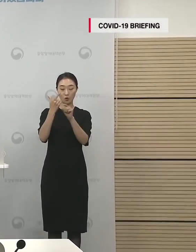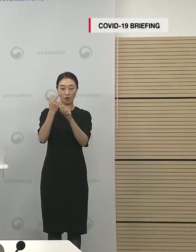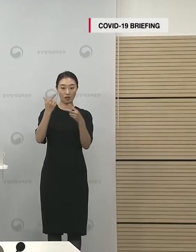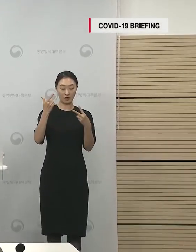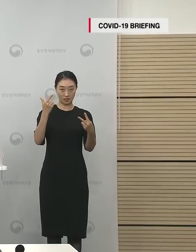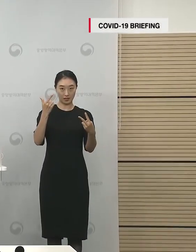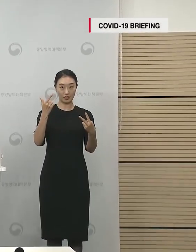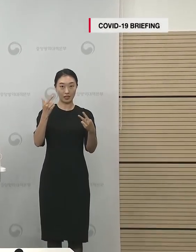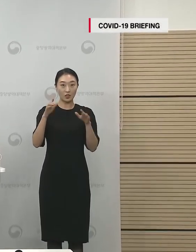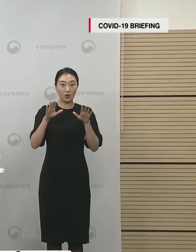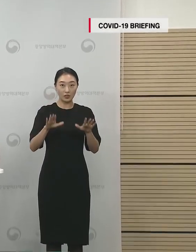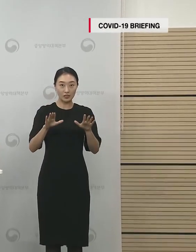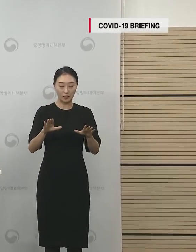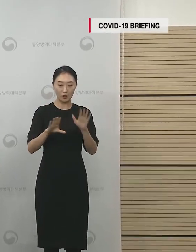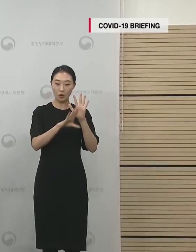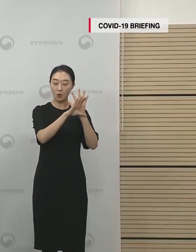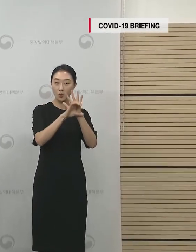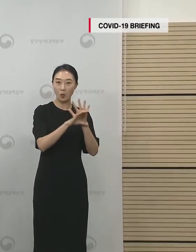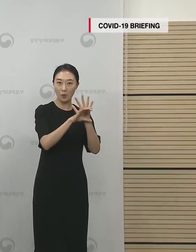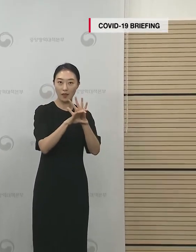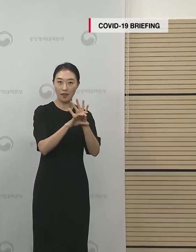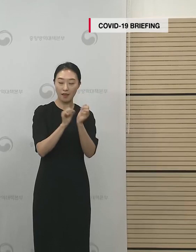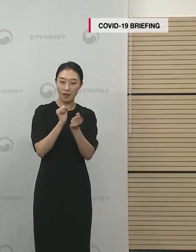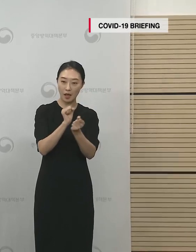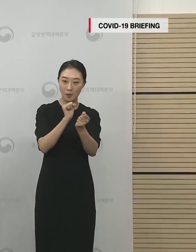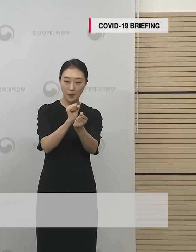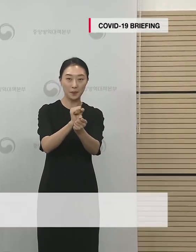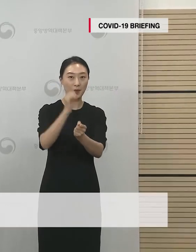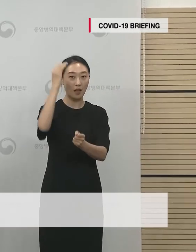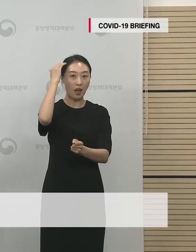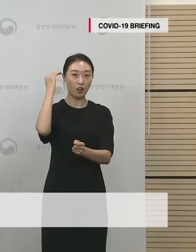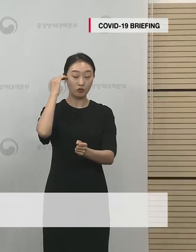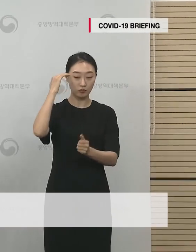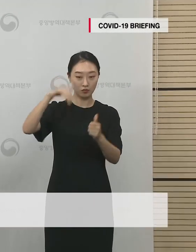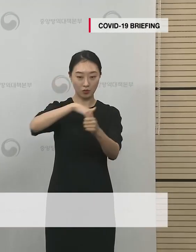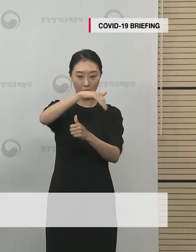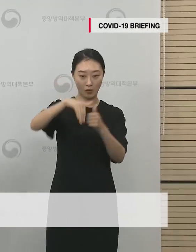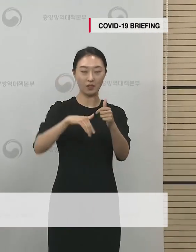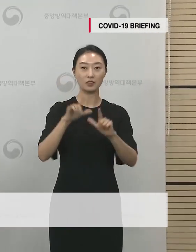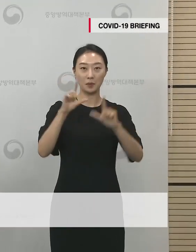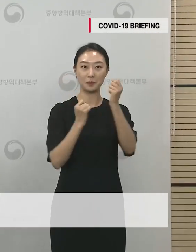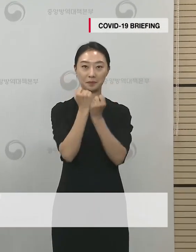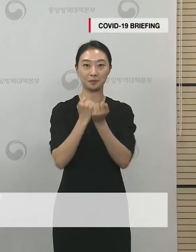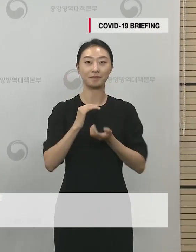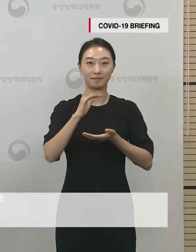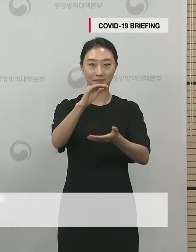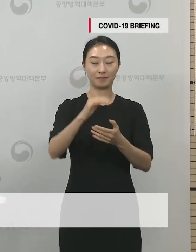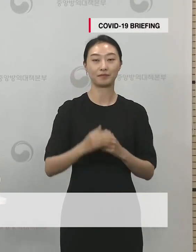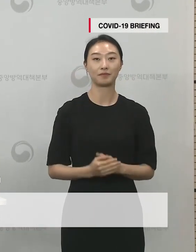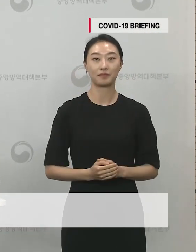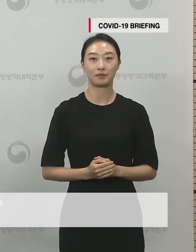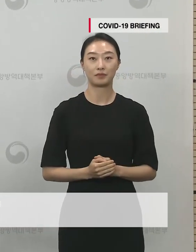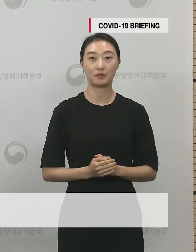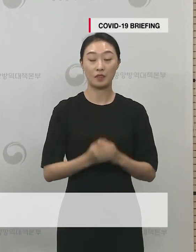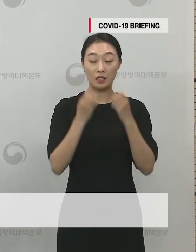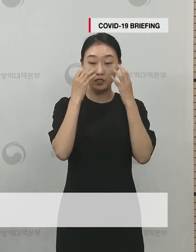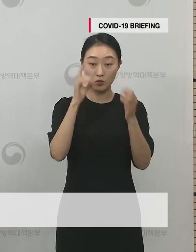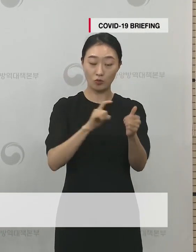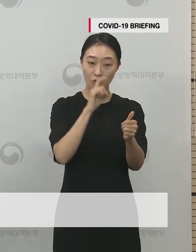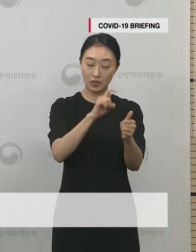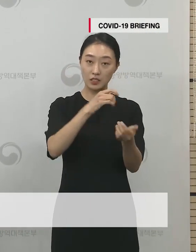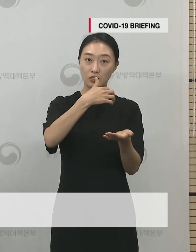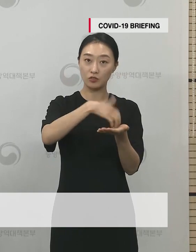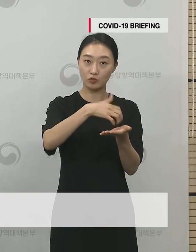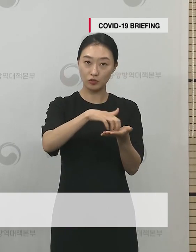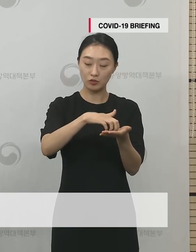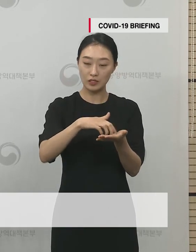Let us now begin our regular briefing for June 2nd, Tuesday, on the COVID-19 response here in South Korea. As